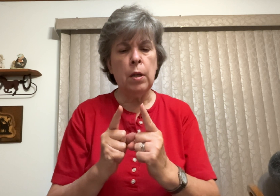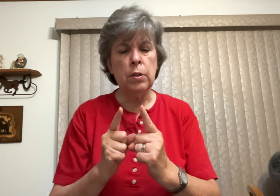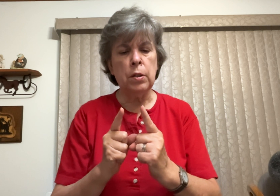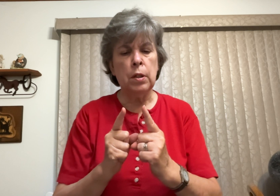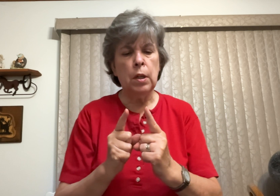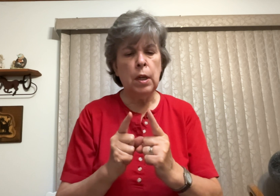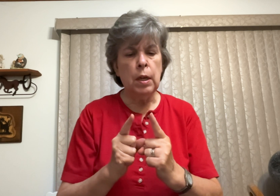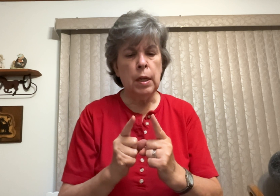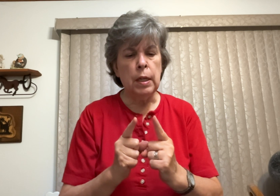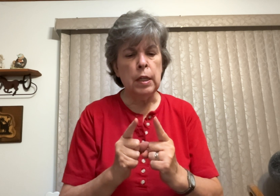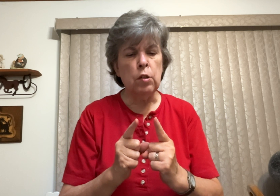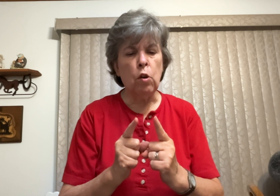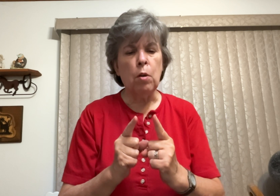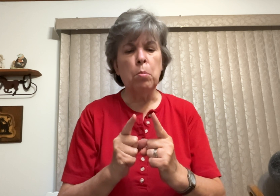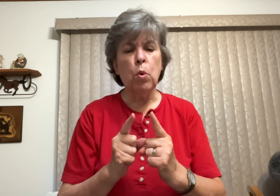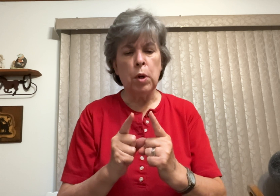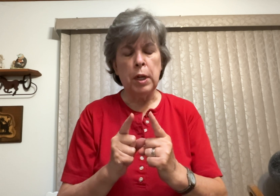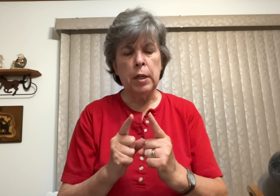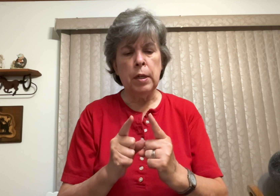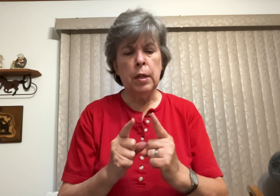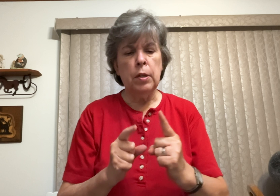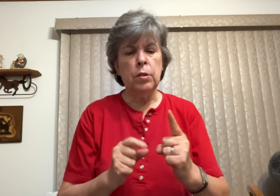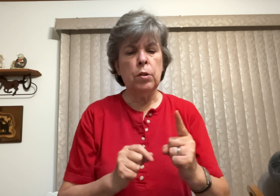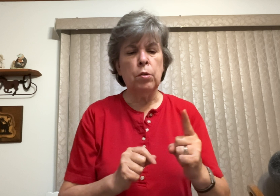us in our mourning. So,